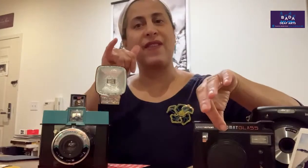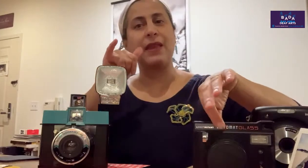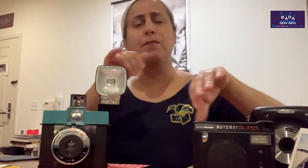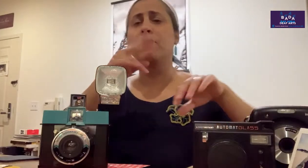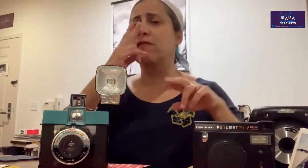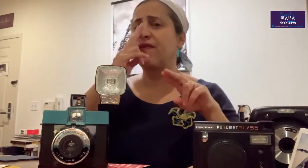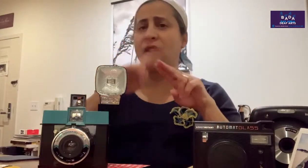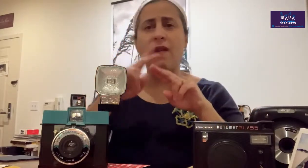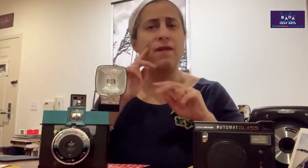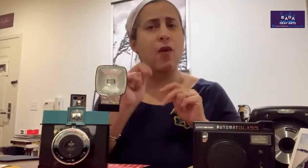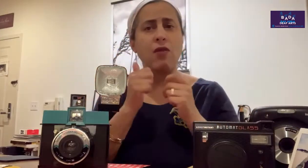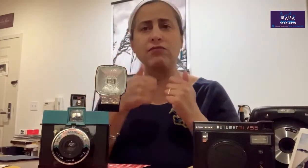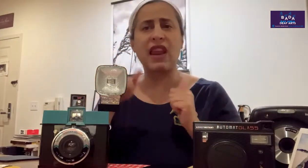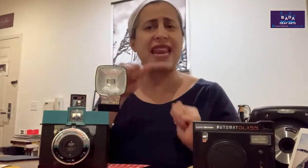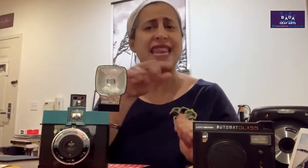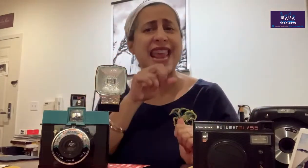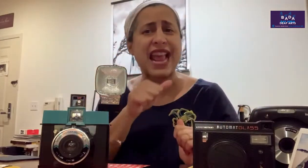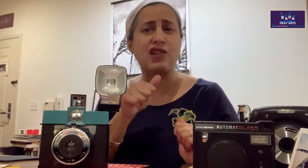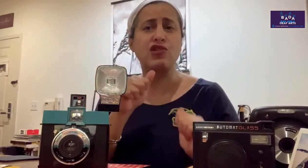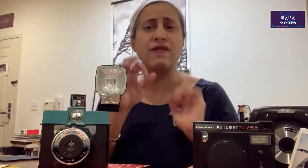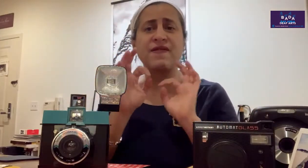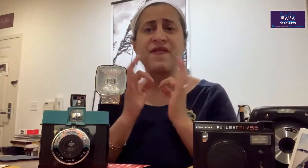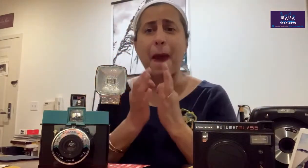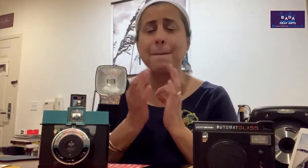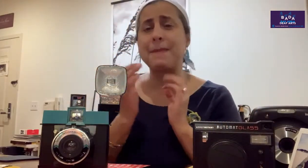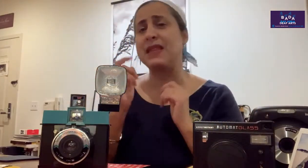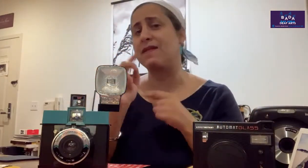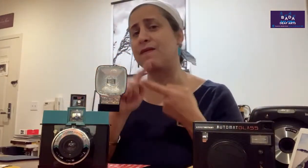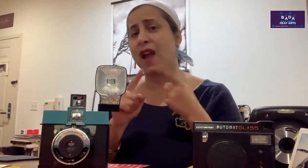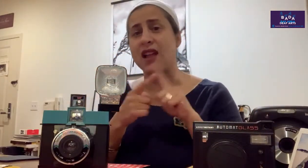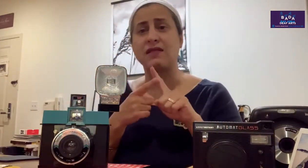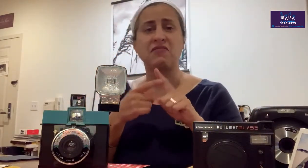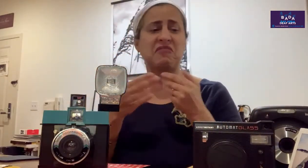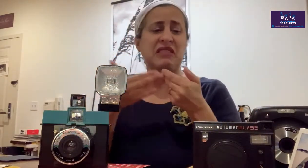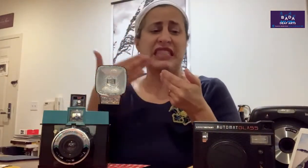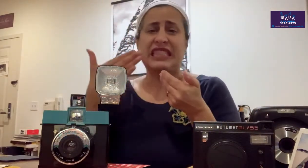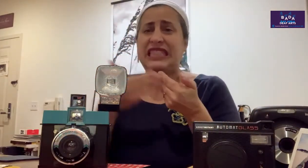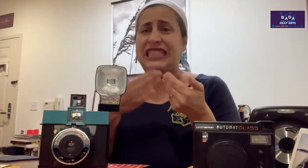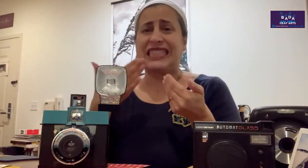with this camera here, though. It's fun for any age, any level.